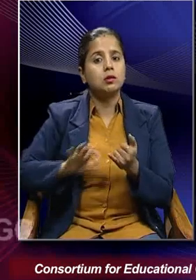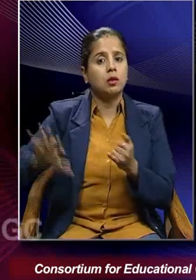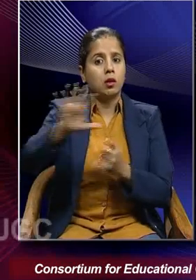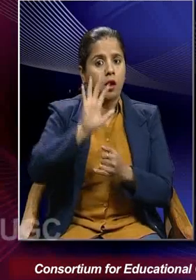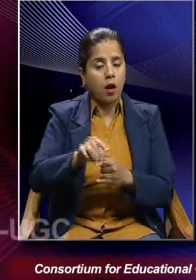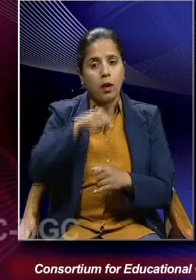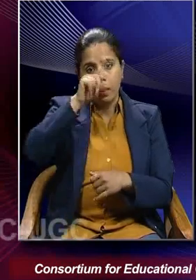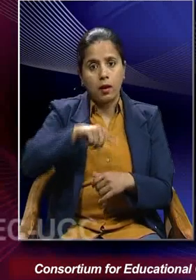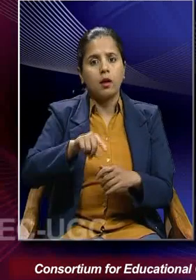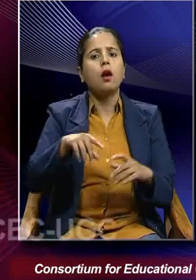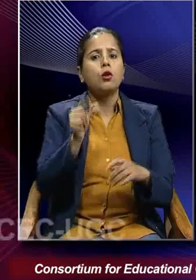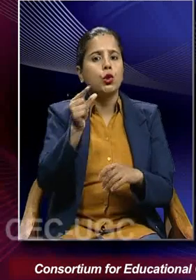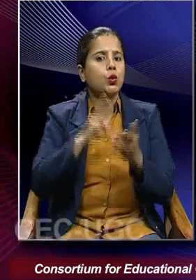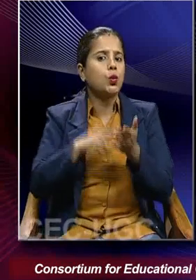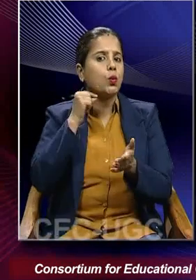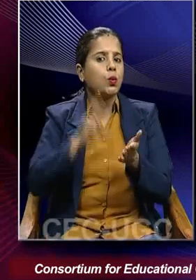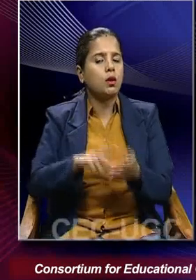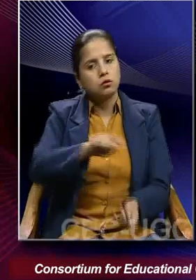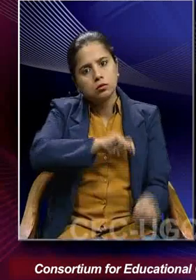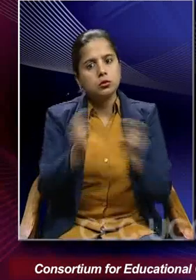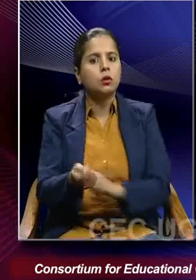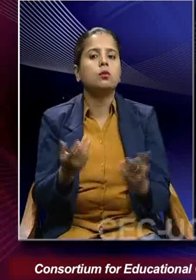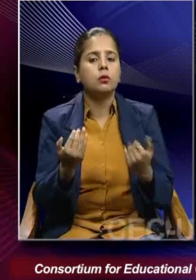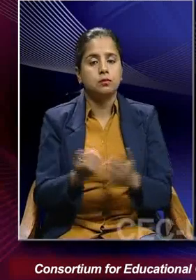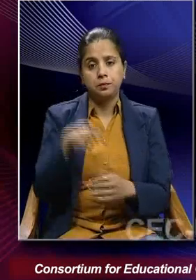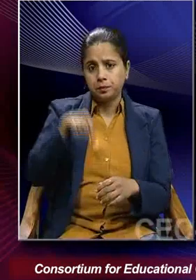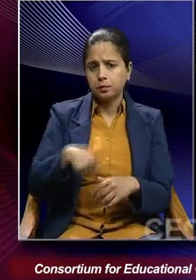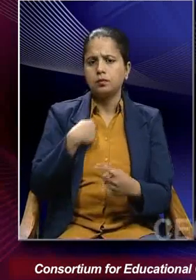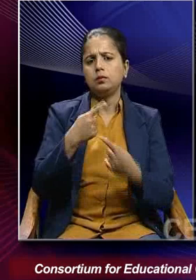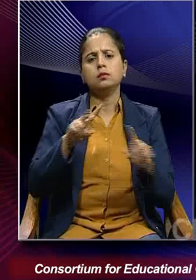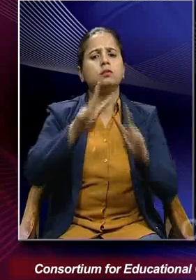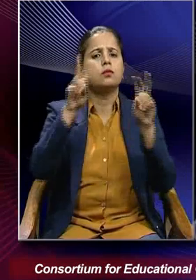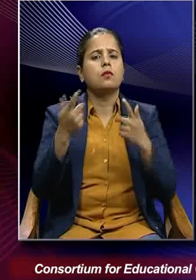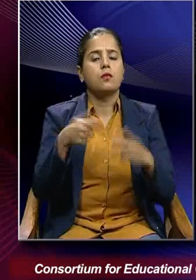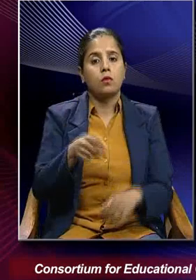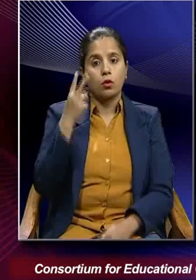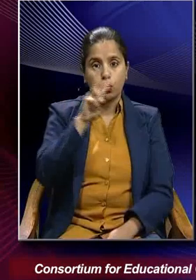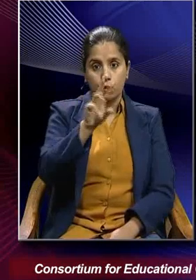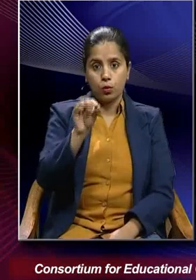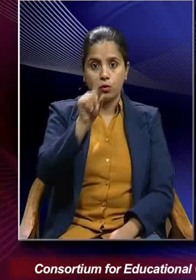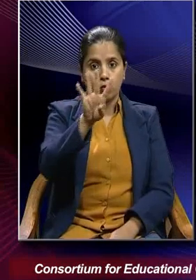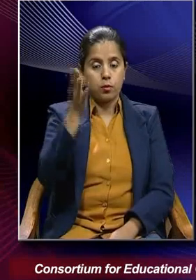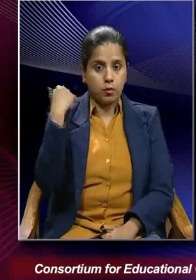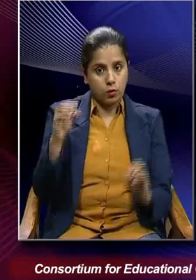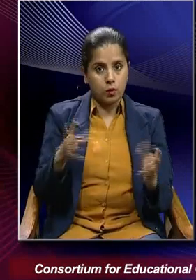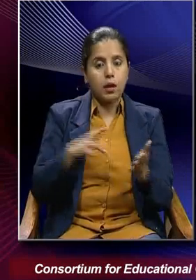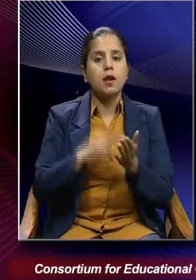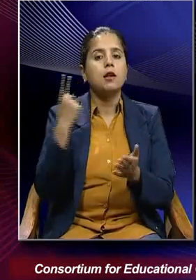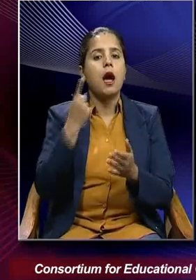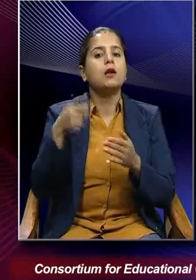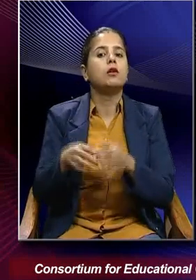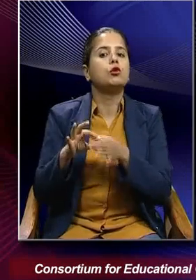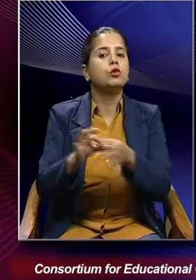to the Indian Union. So today we will talk about that how since 2014 the National Unity Day is